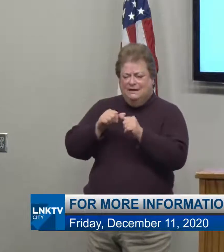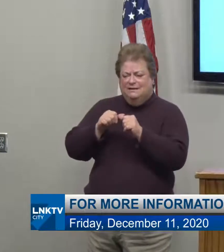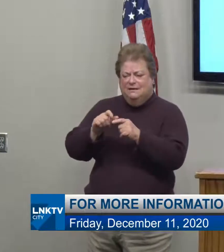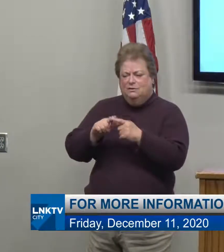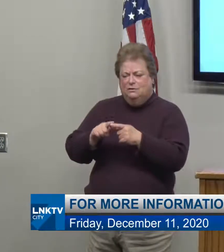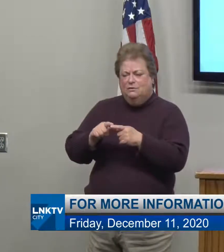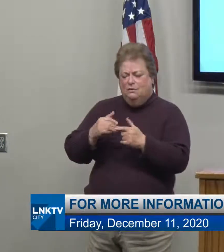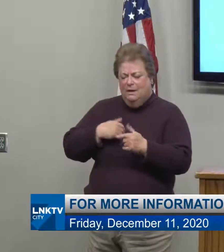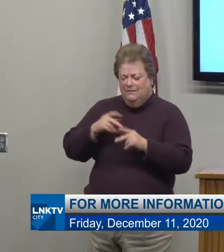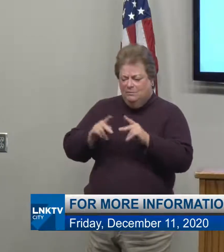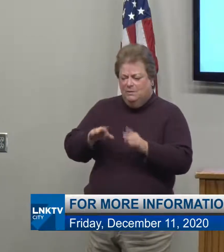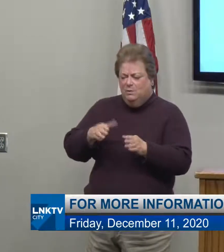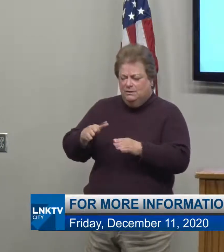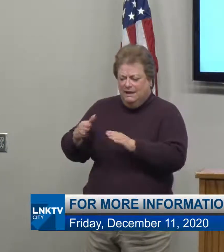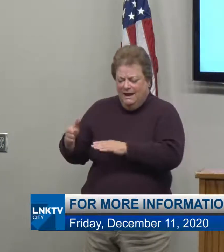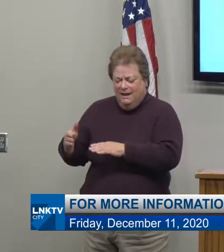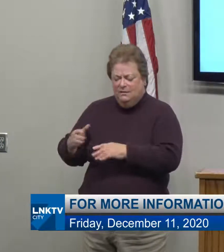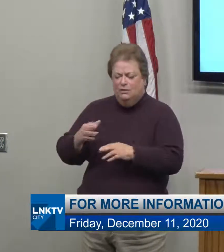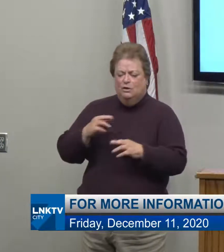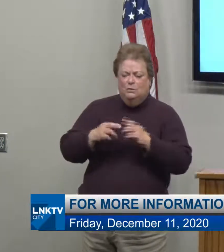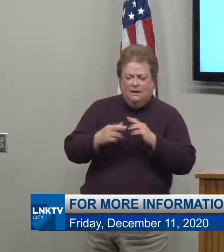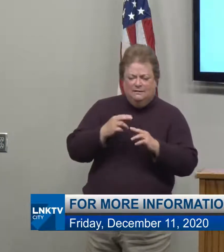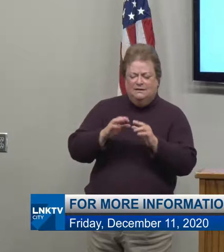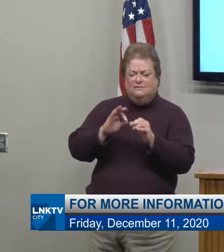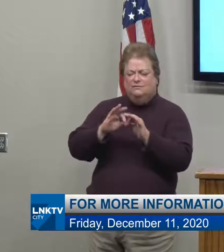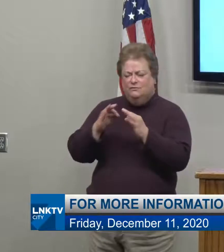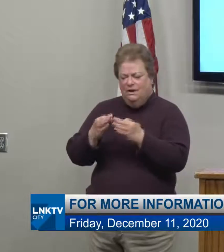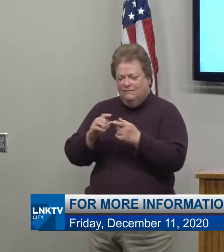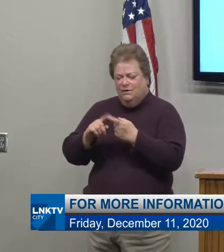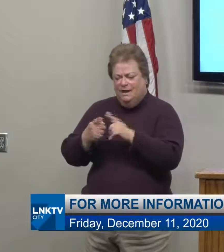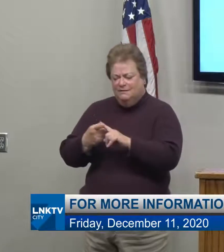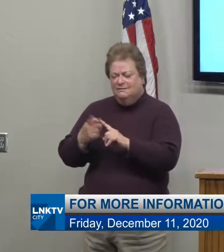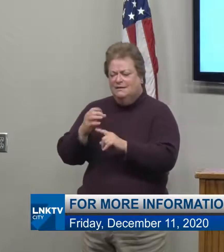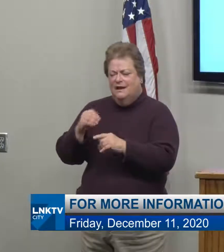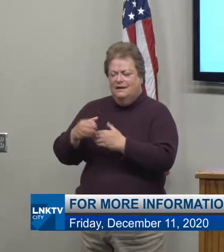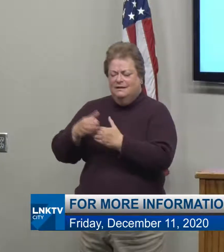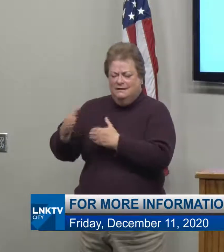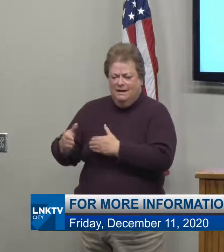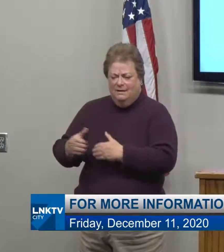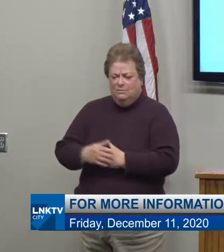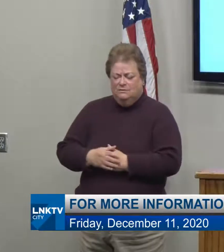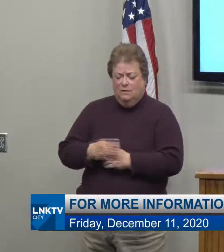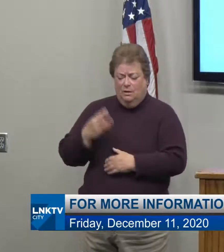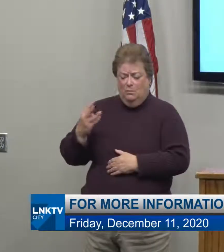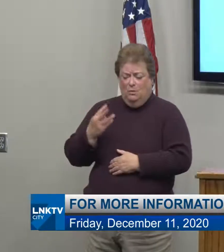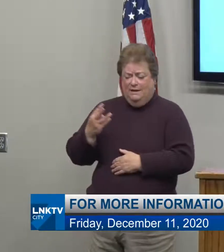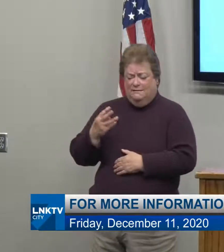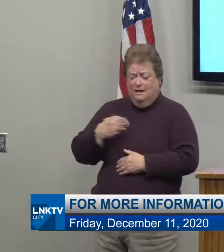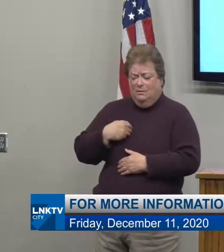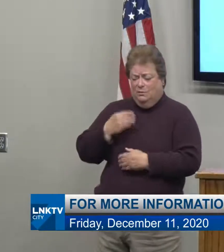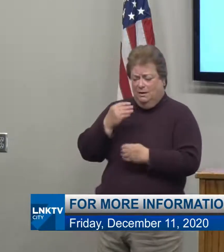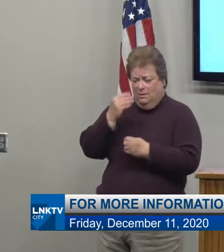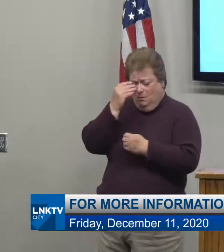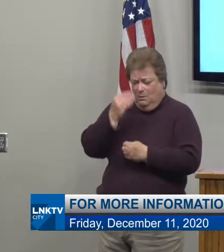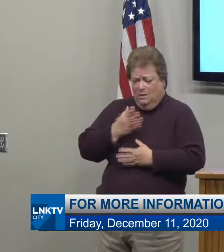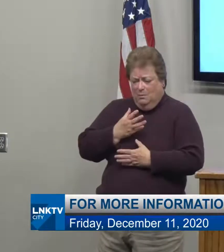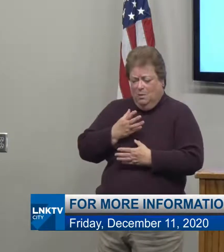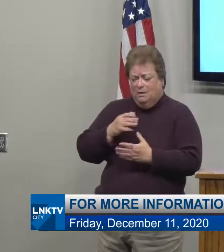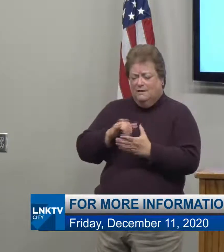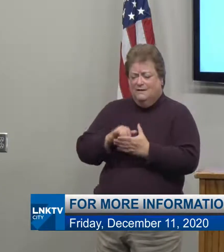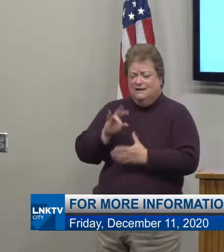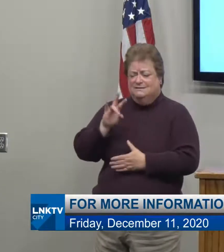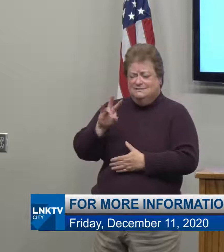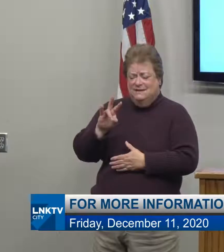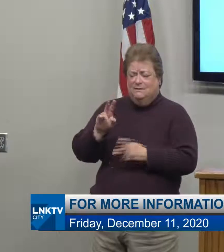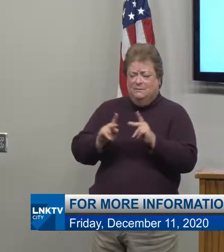community, relatives, friends, and neighbors to COVID-19. On Wednesday, we reported 7